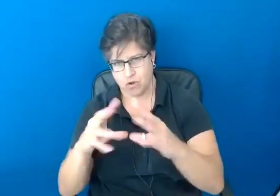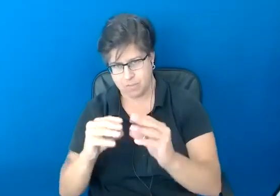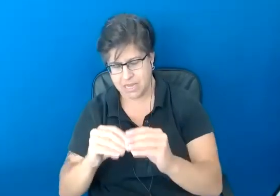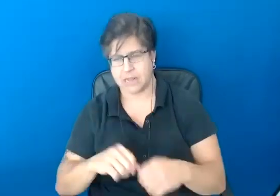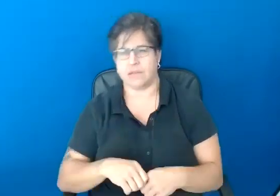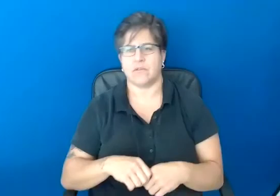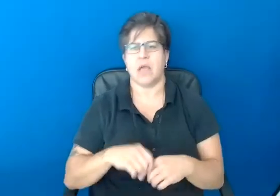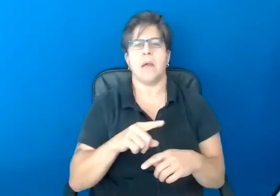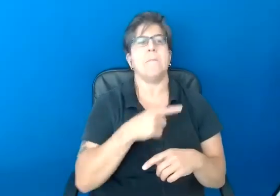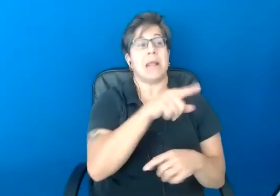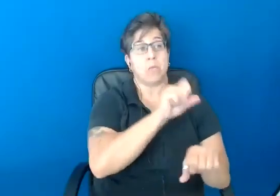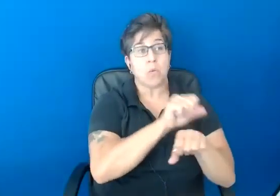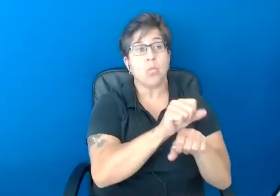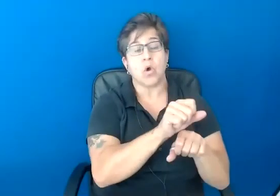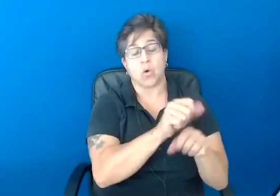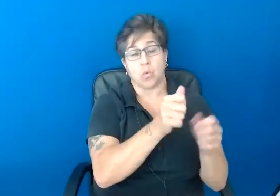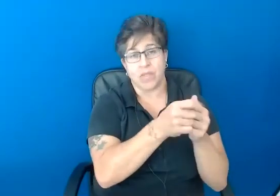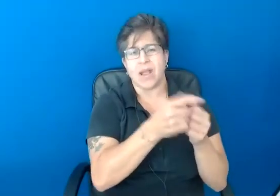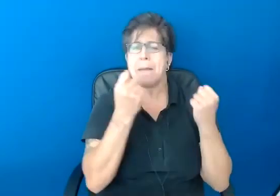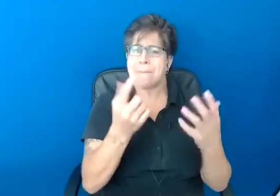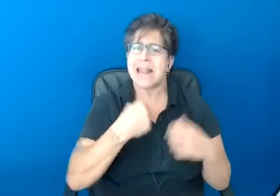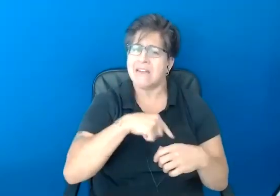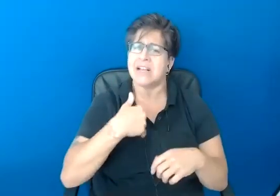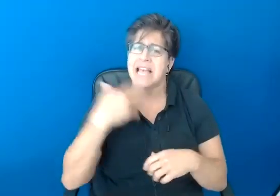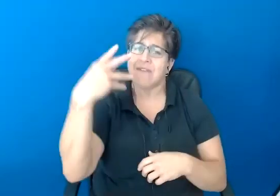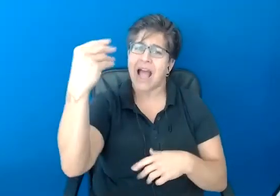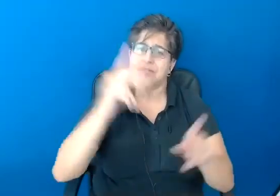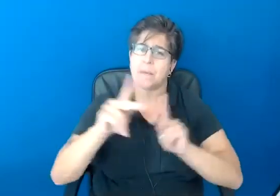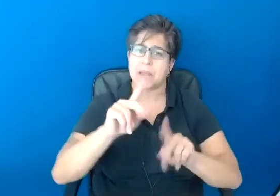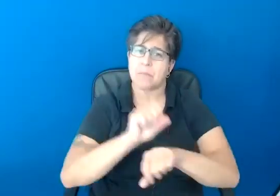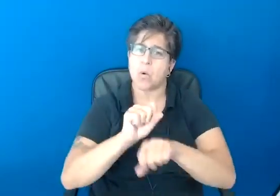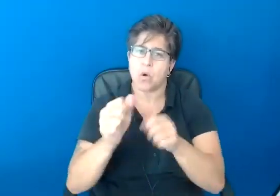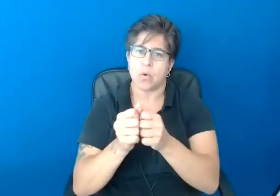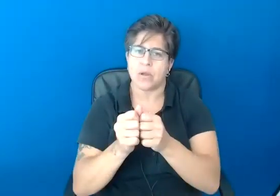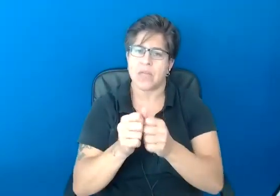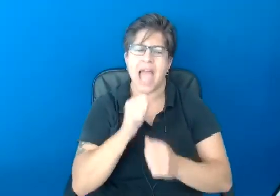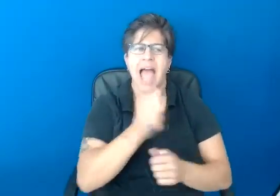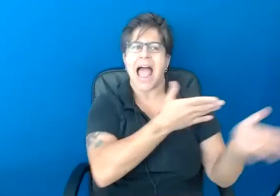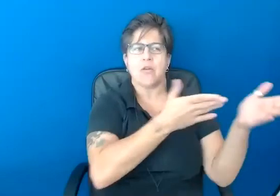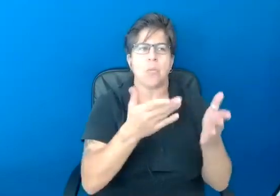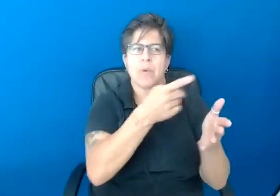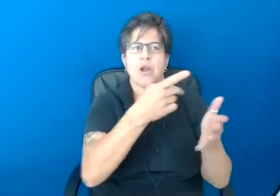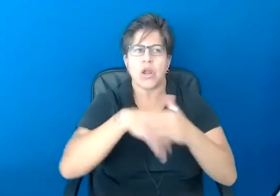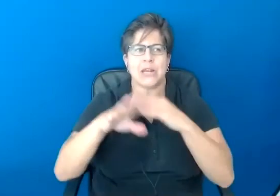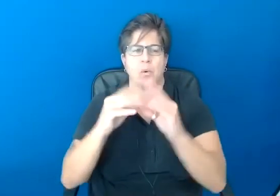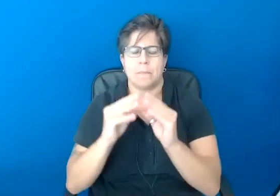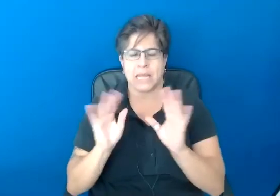don't, I just don't, because but it would, why I don't? It would confuse the